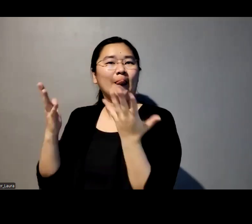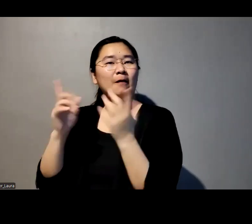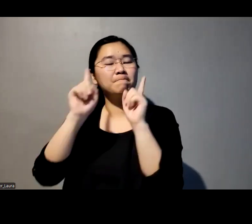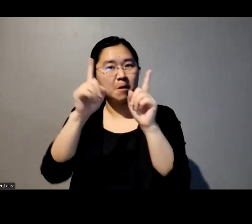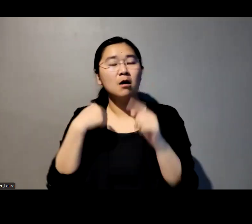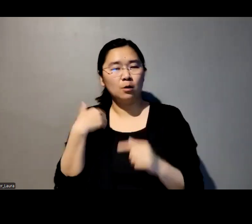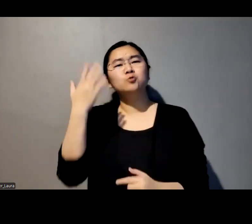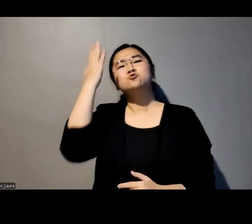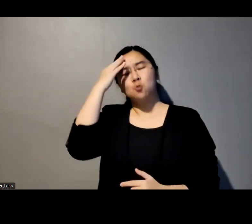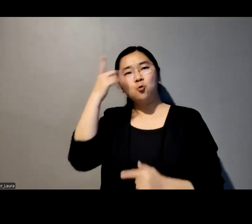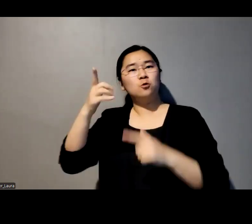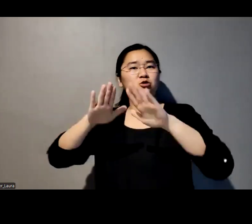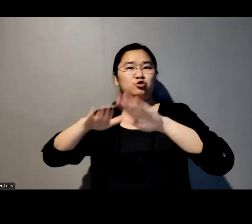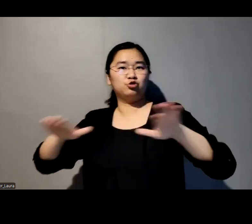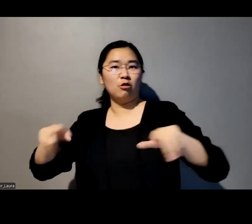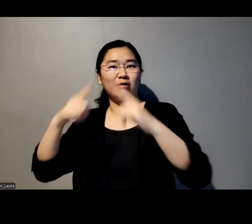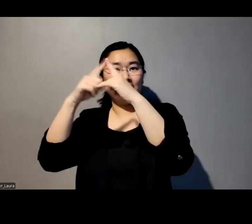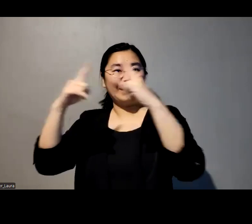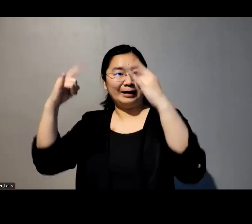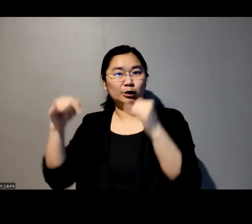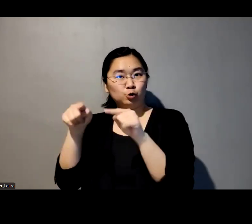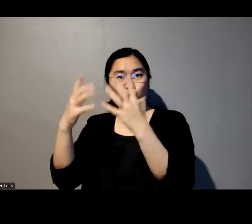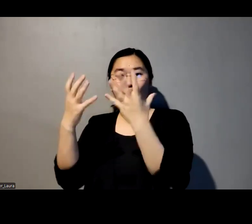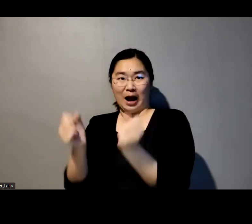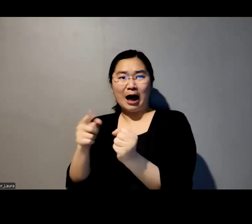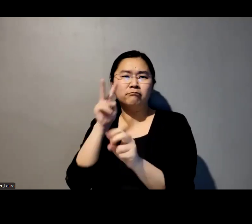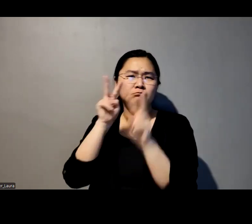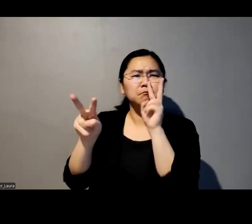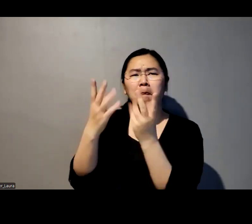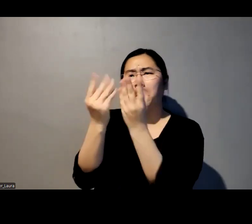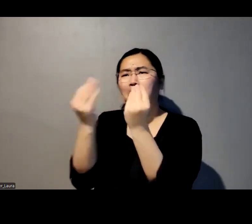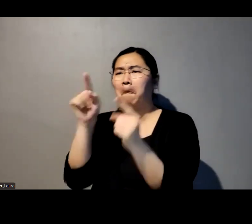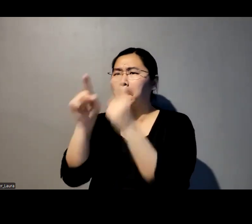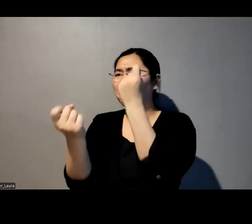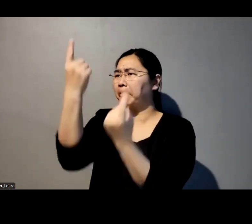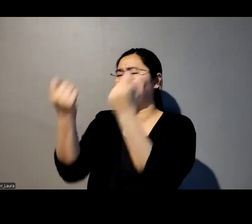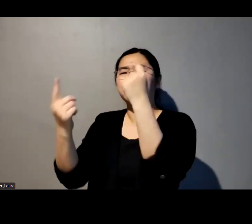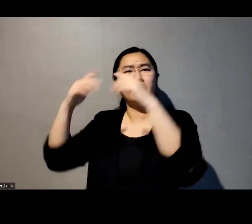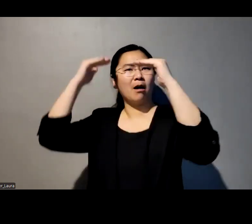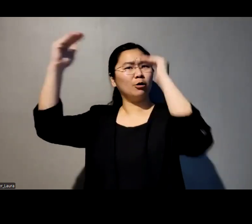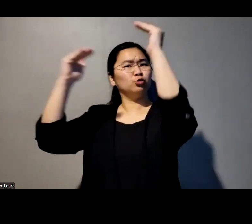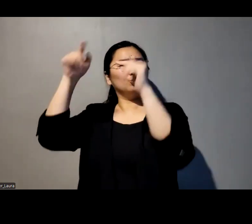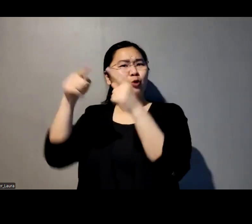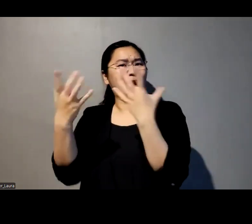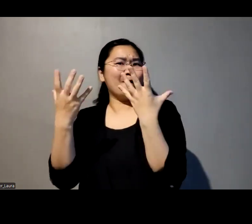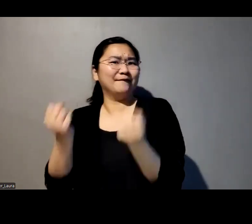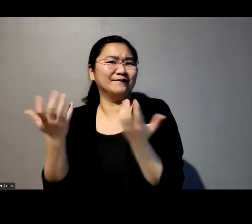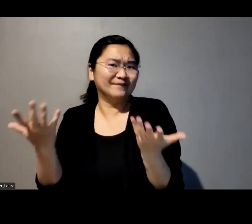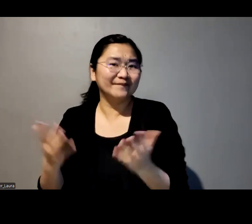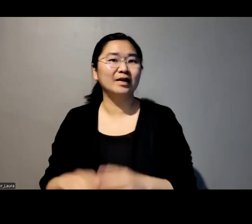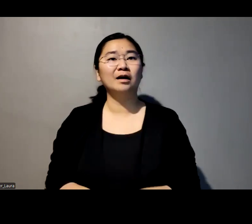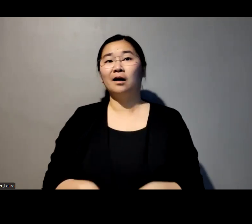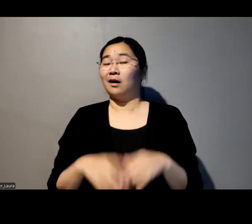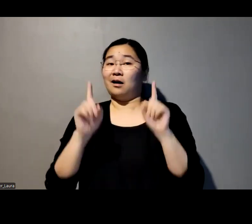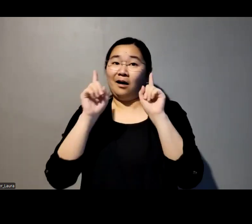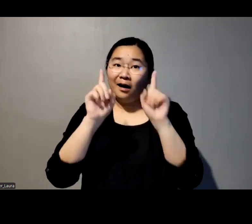strategies should not be separate. Unfortunately, in Ukraine, they are. That's a whole different story why, but we just now have to deal